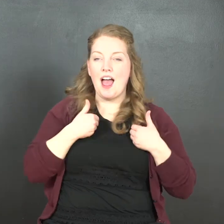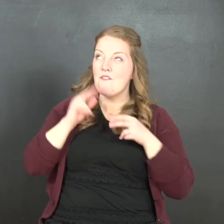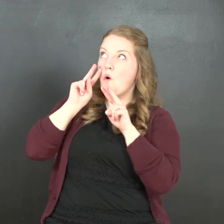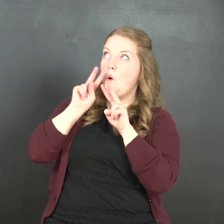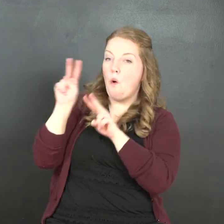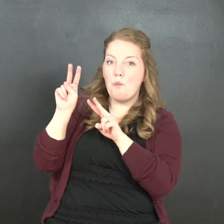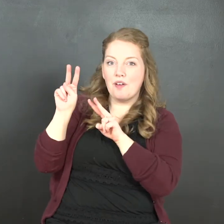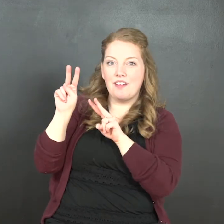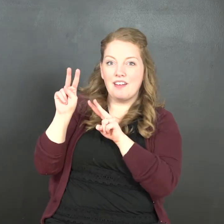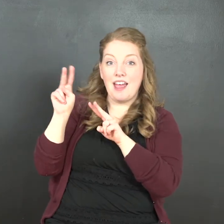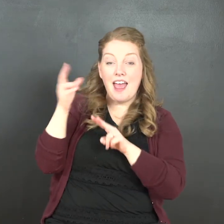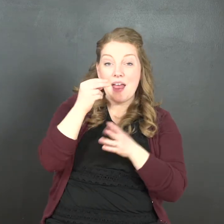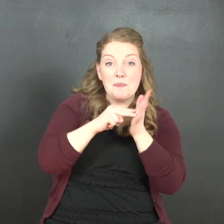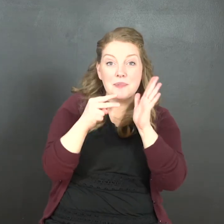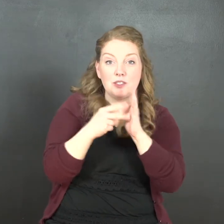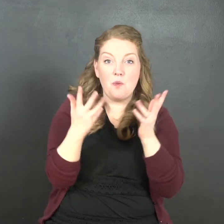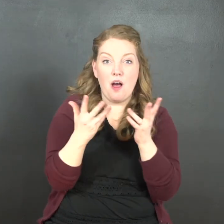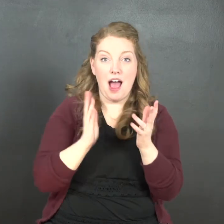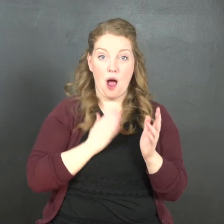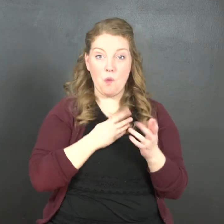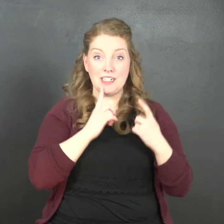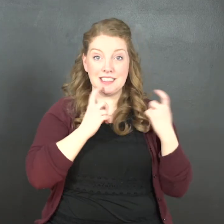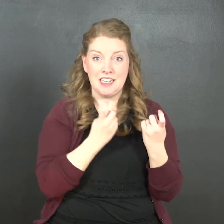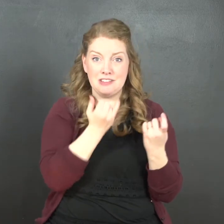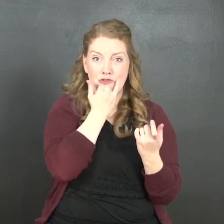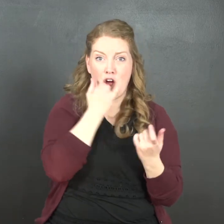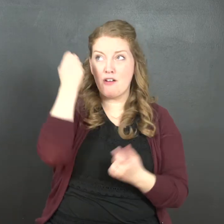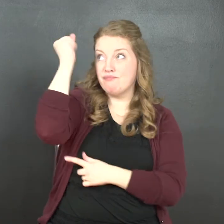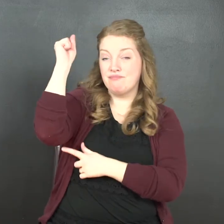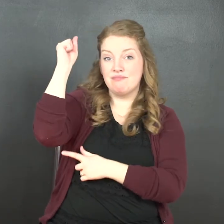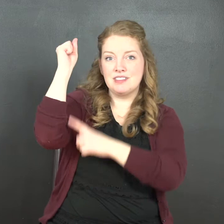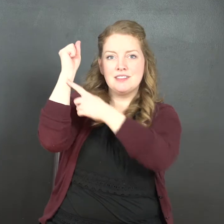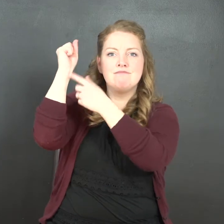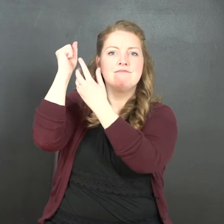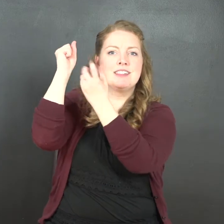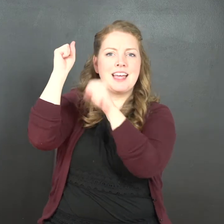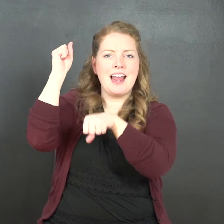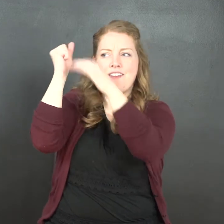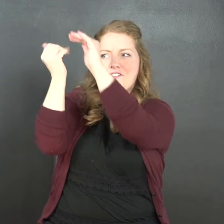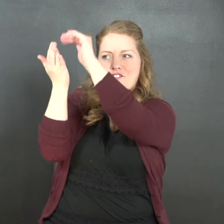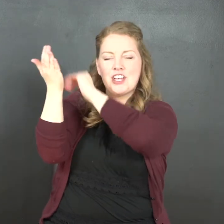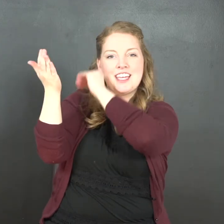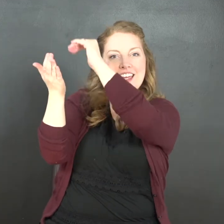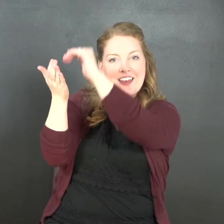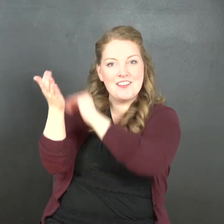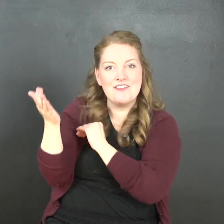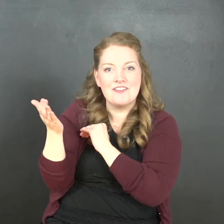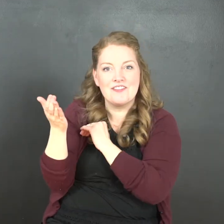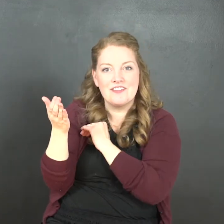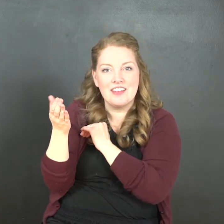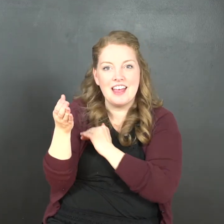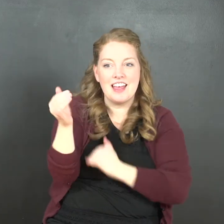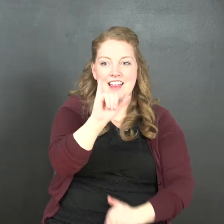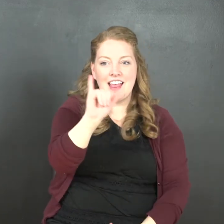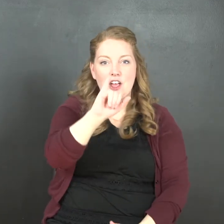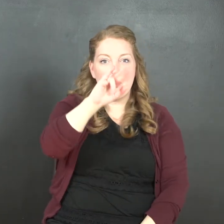find hope for our sins. Listen to what Paul says in Romans chapter 4, verse 24.